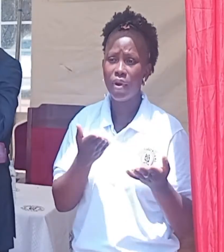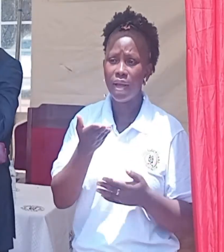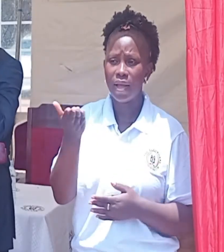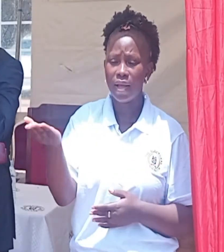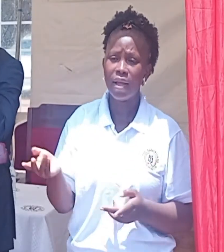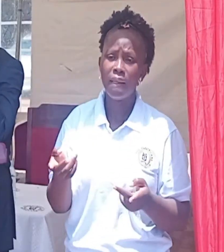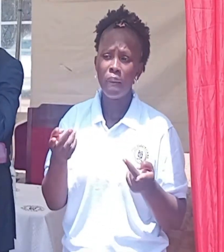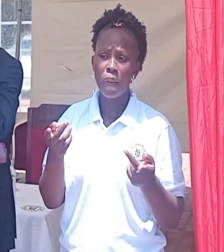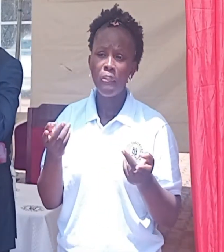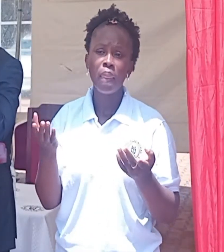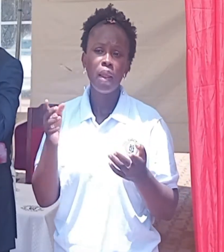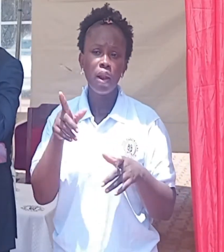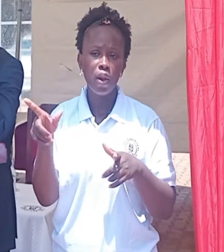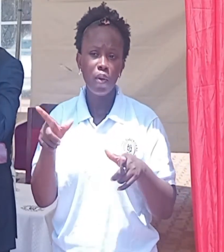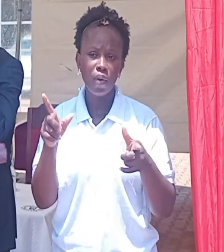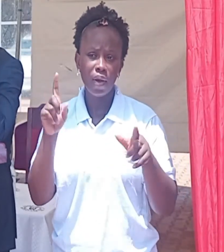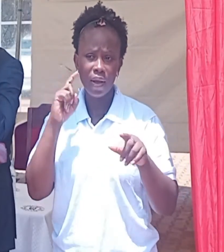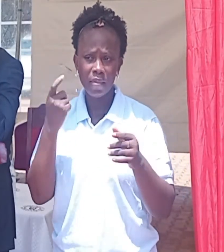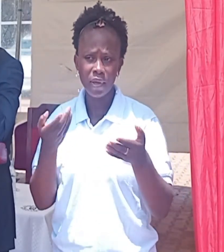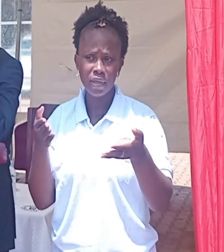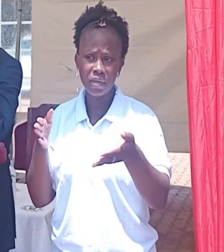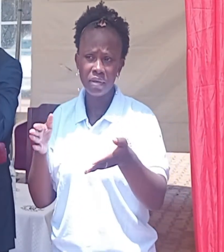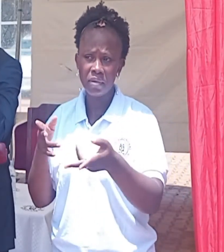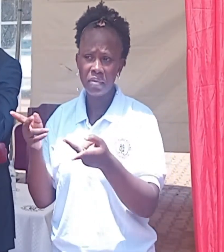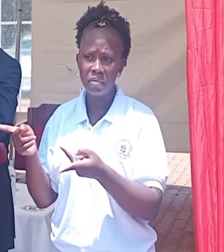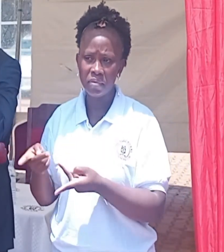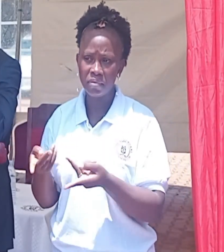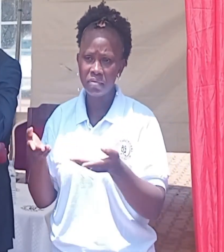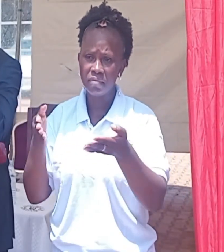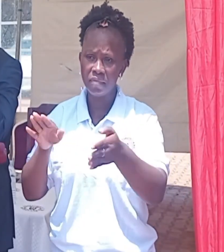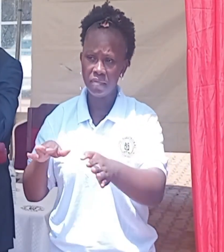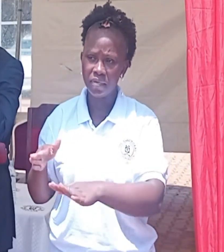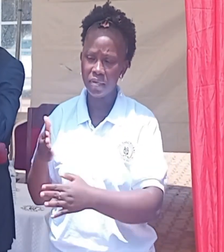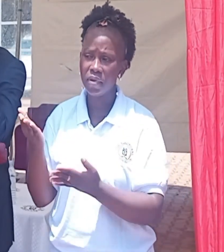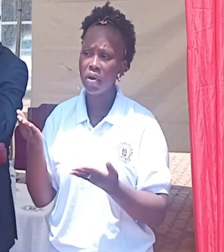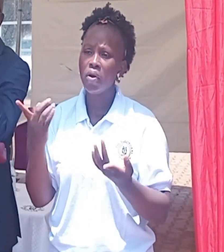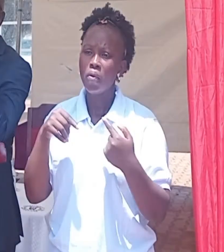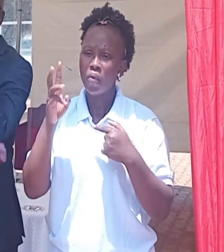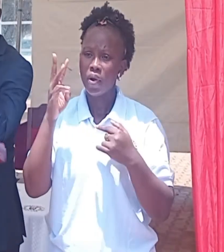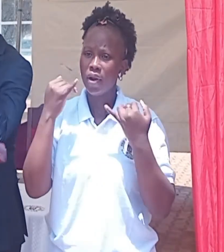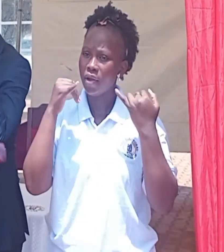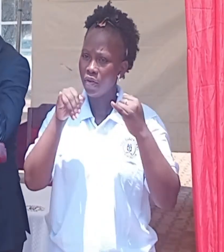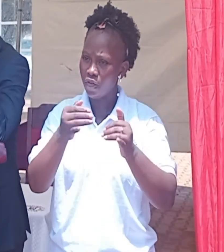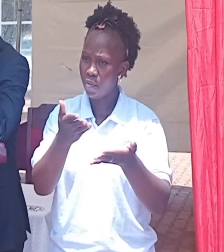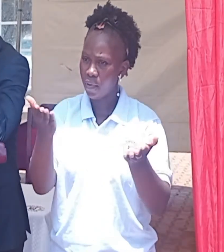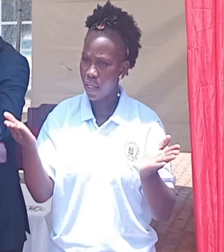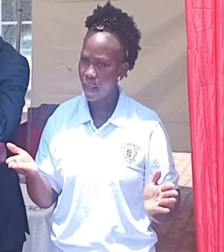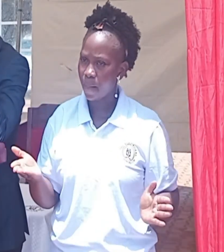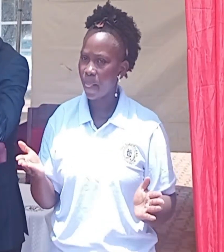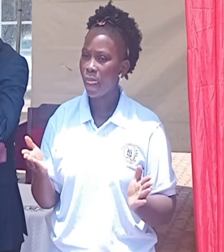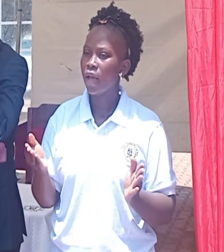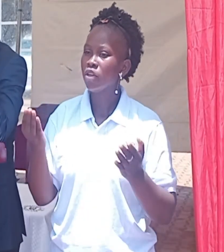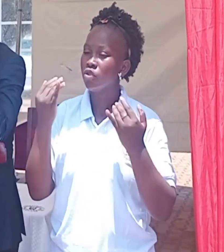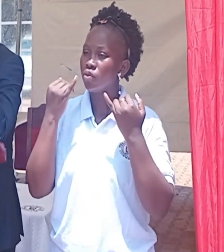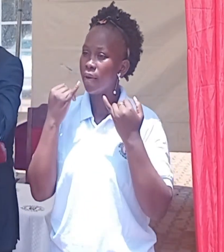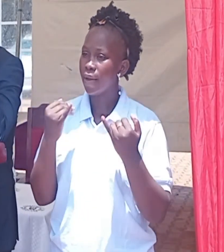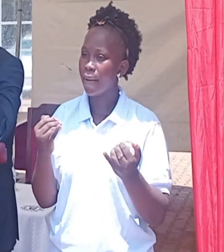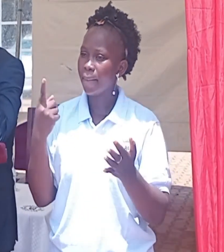ebifo ebyo okusinziira ku mawulire ge tufunye okutegeezebwa kwe tufunye tusobole obategeeza tubadde tugamba